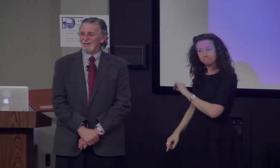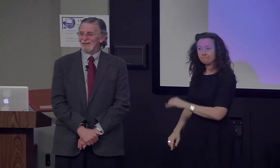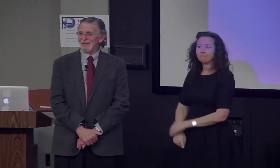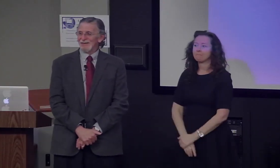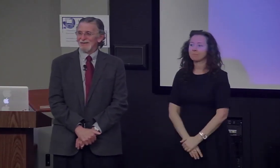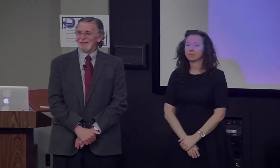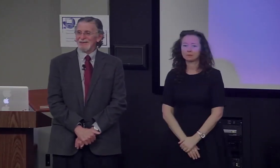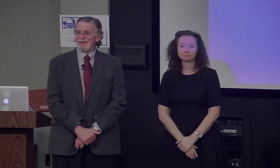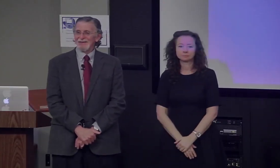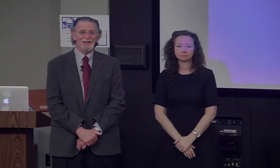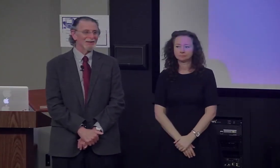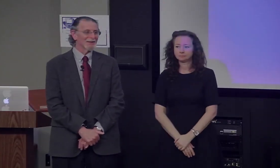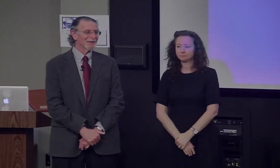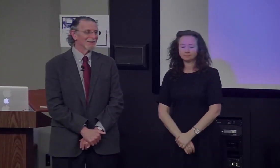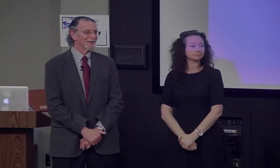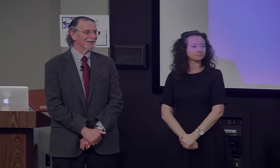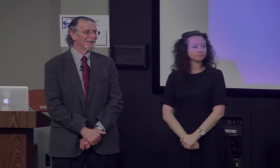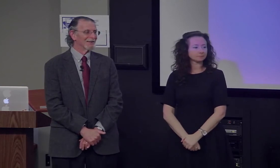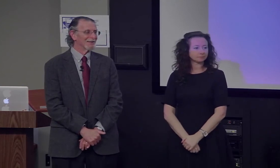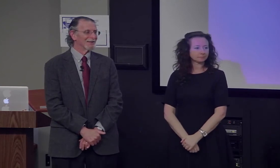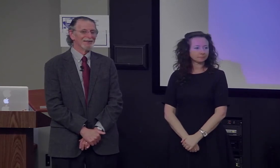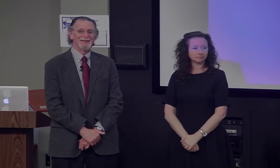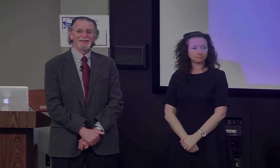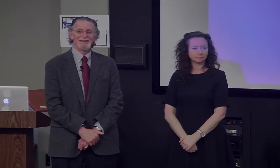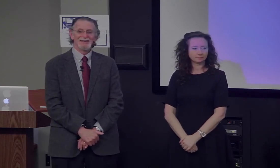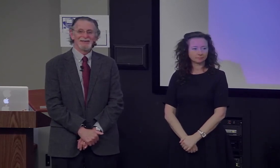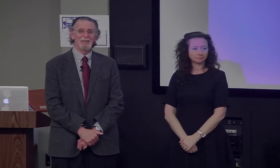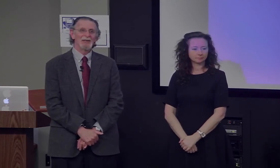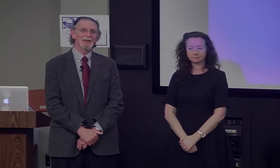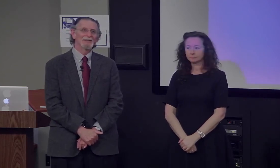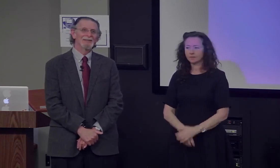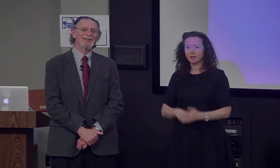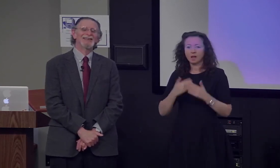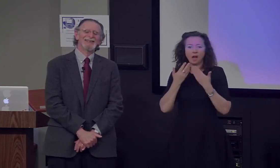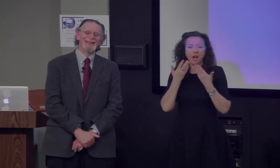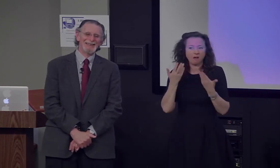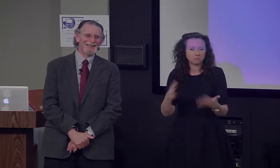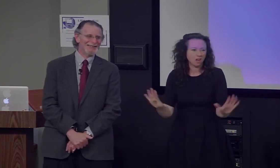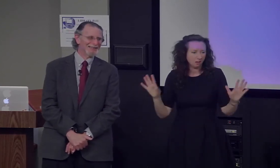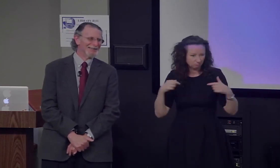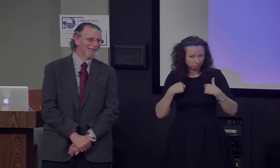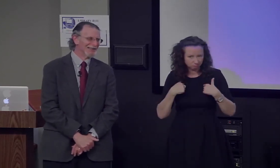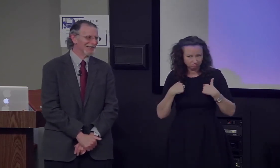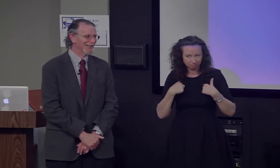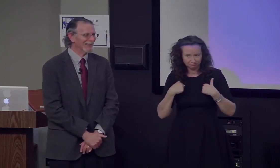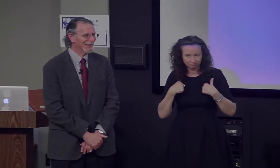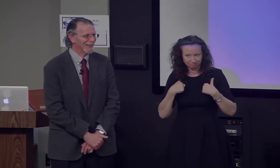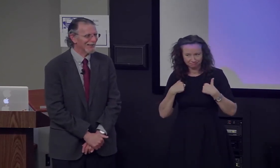I'm done.